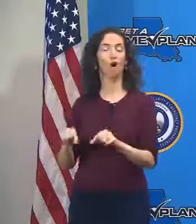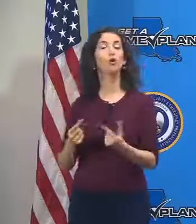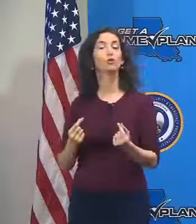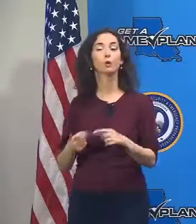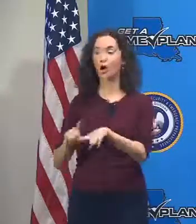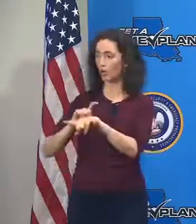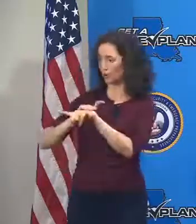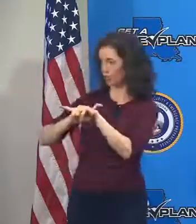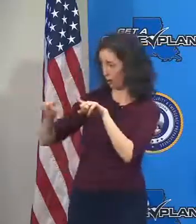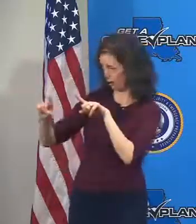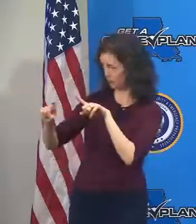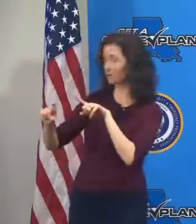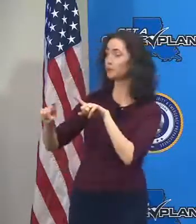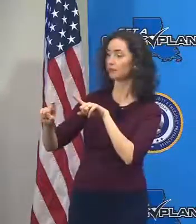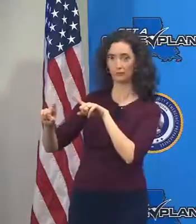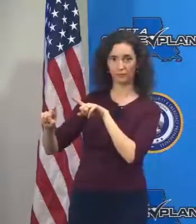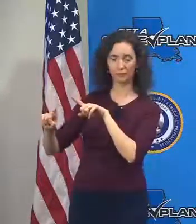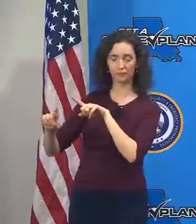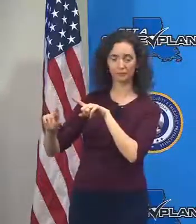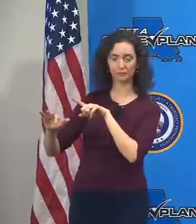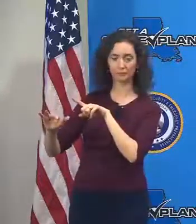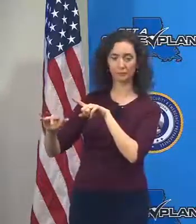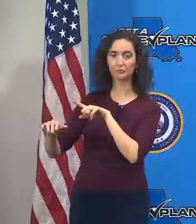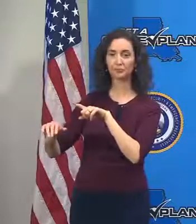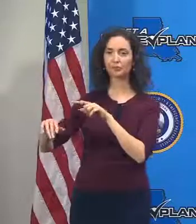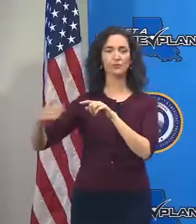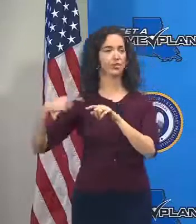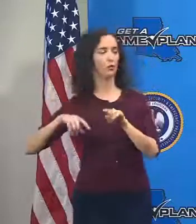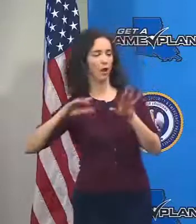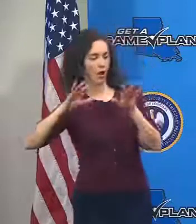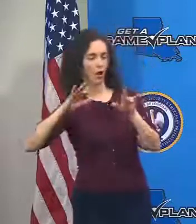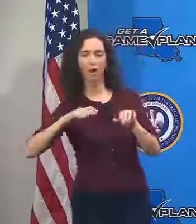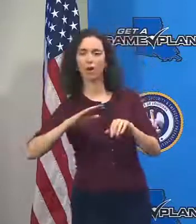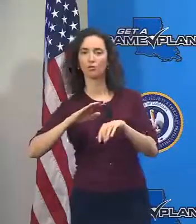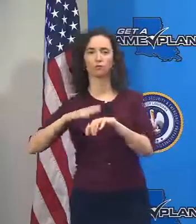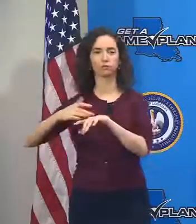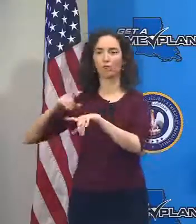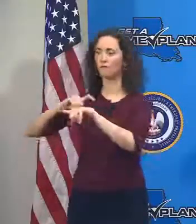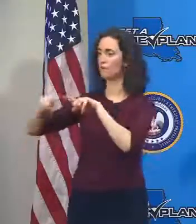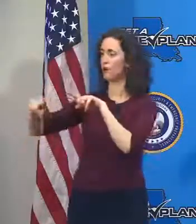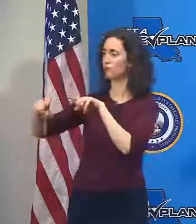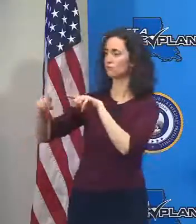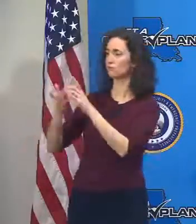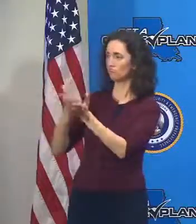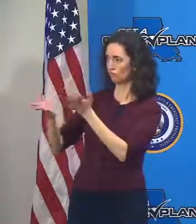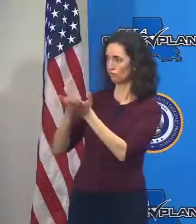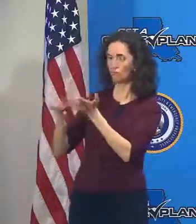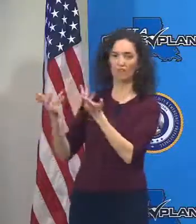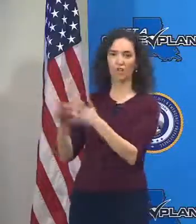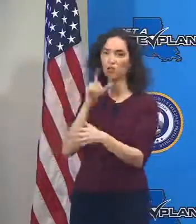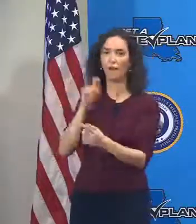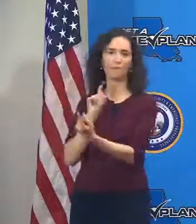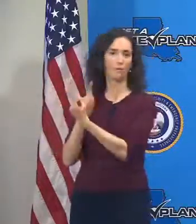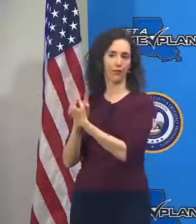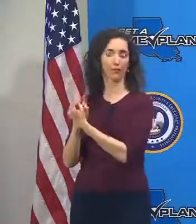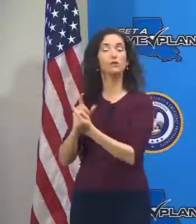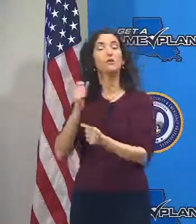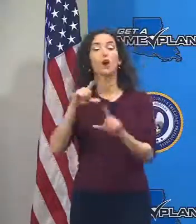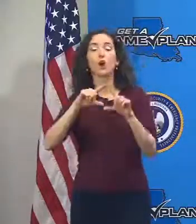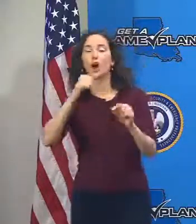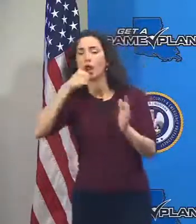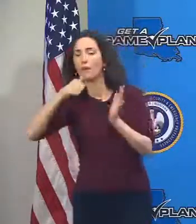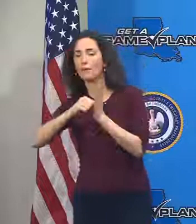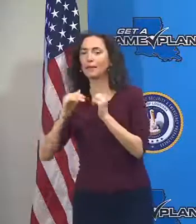we run the DSNAP totally virtually, And then we do have to mail you your card. So